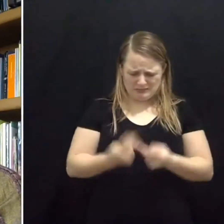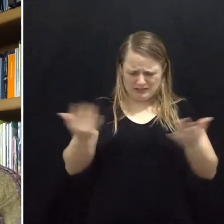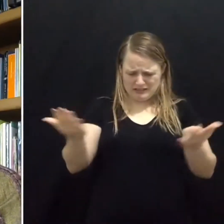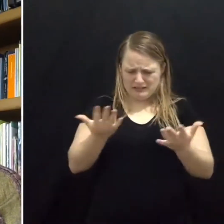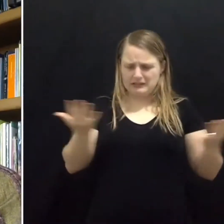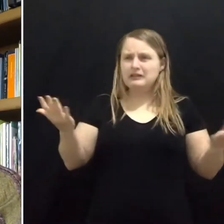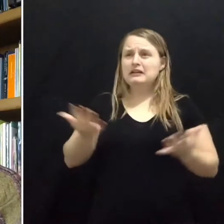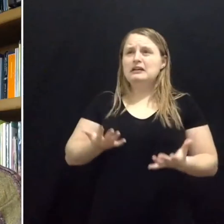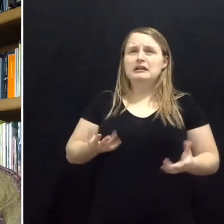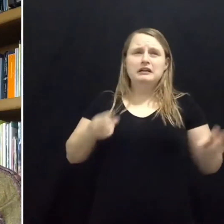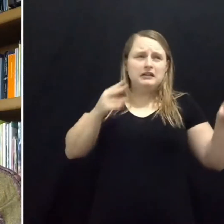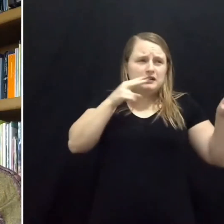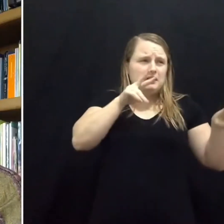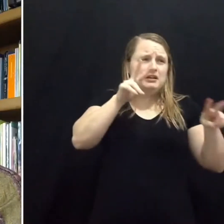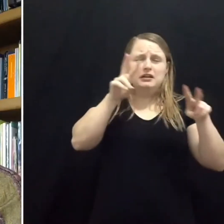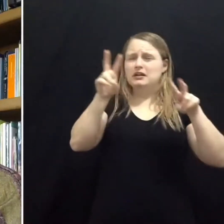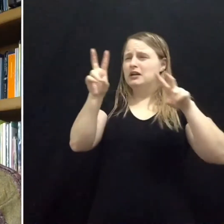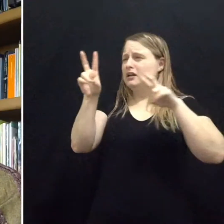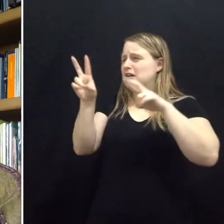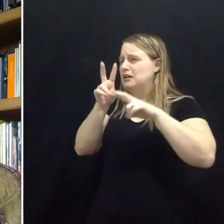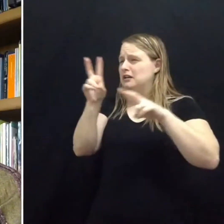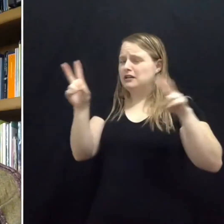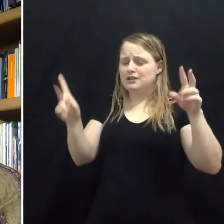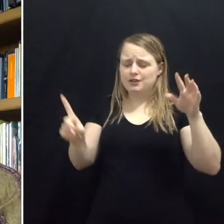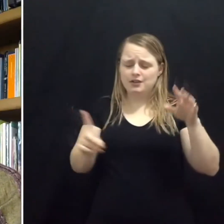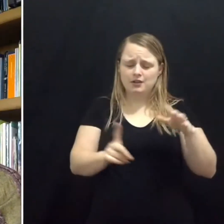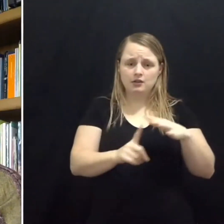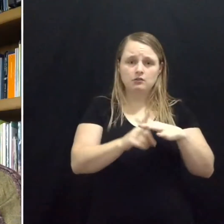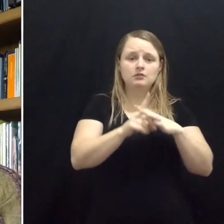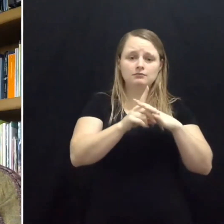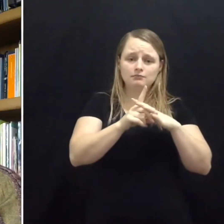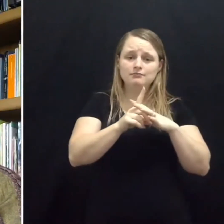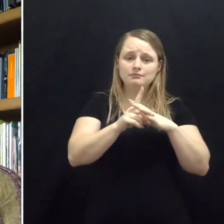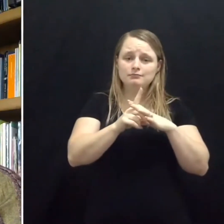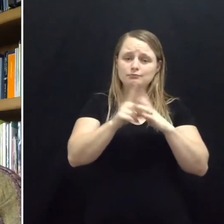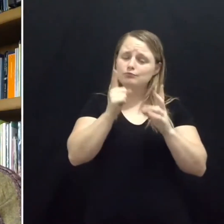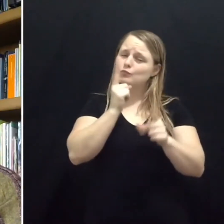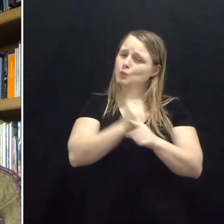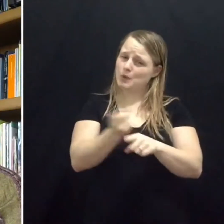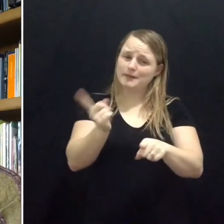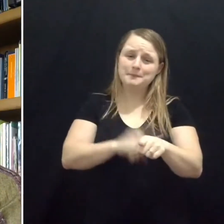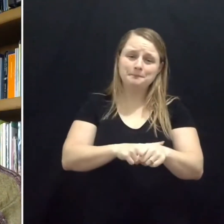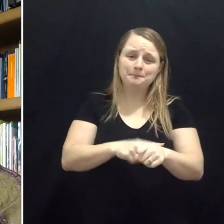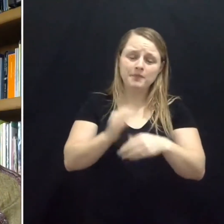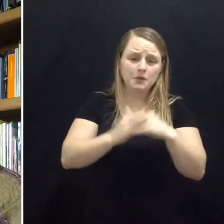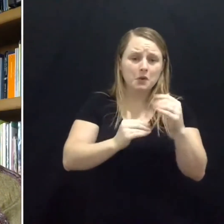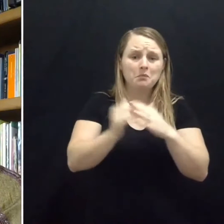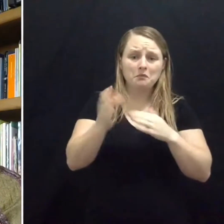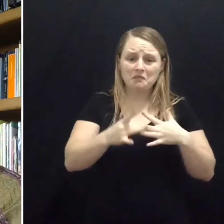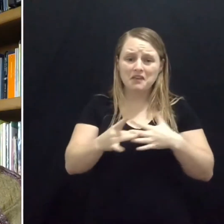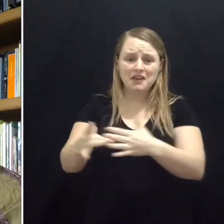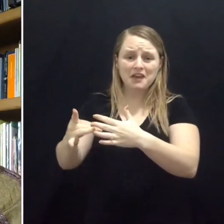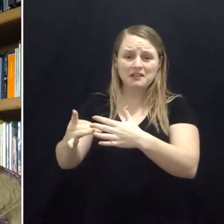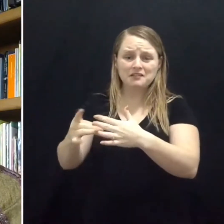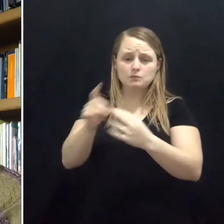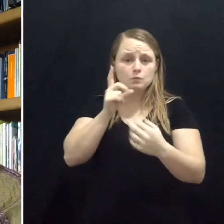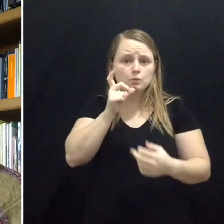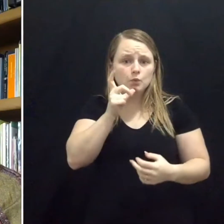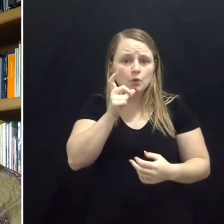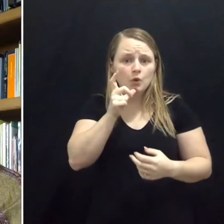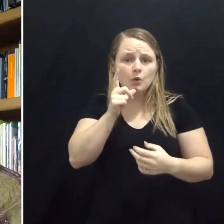such a dark place." At just the right moment to comfort and guide him,